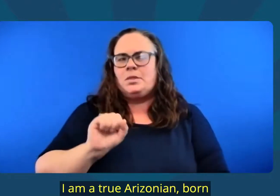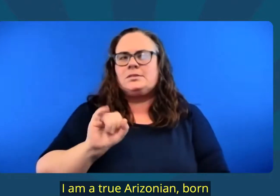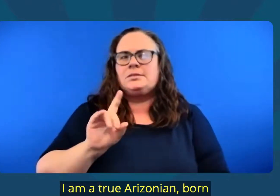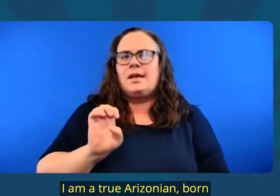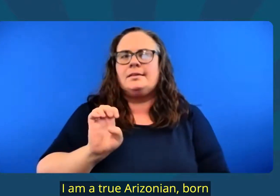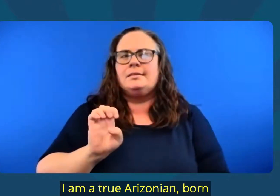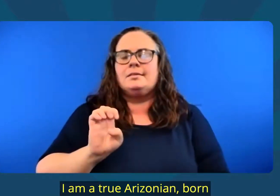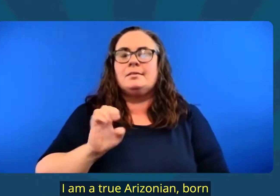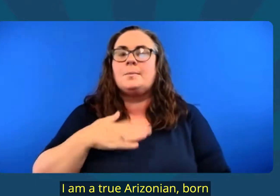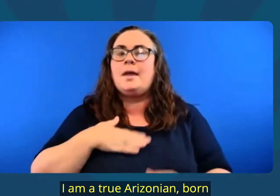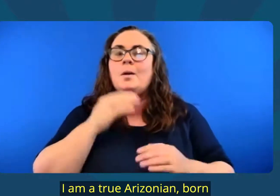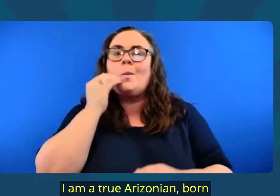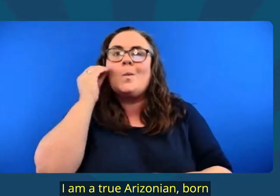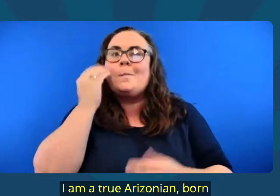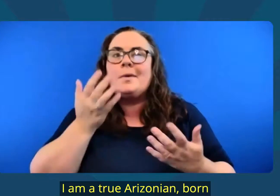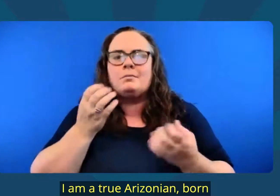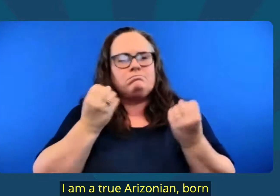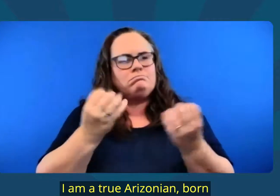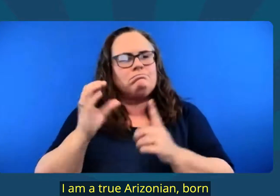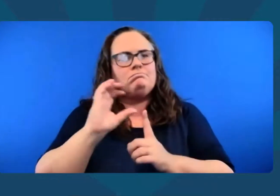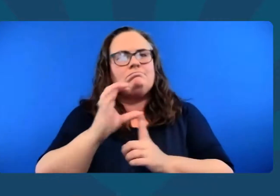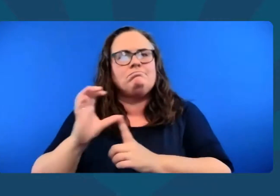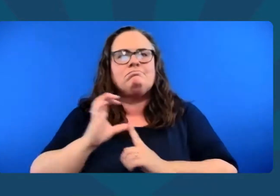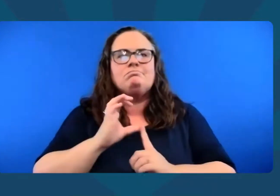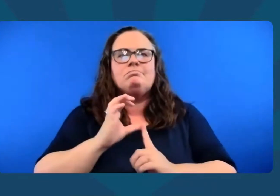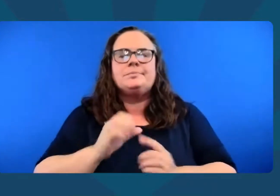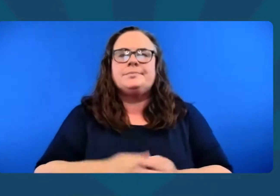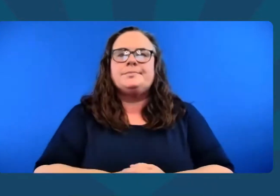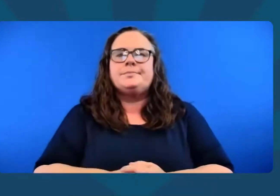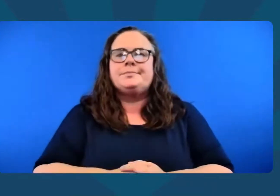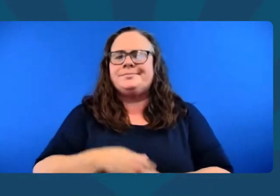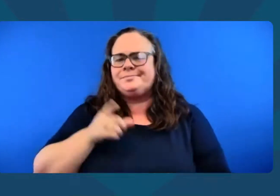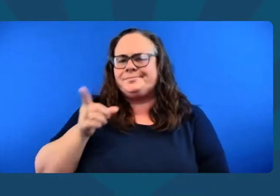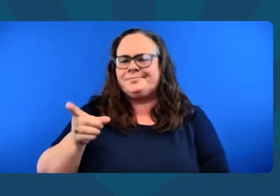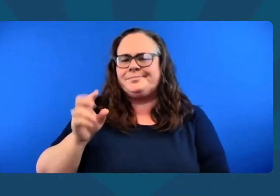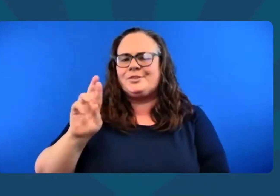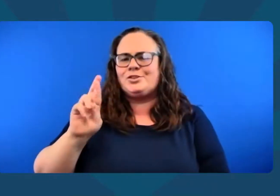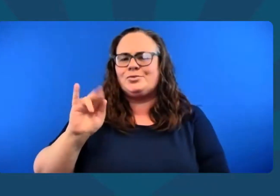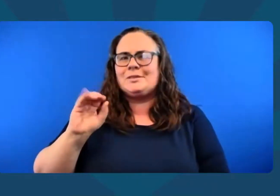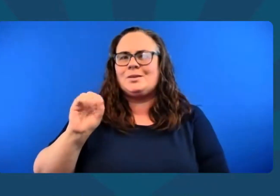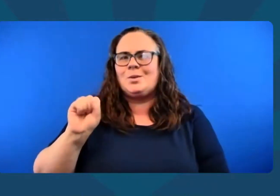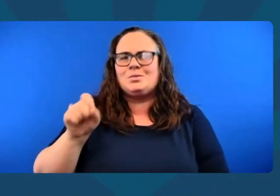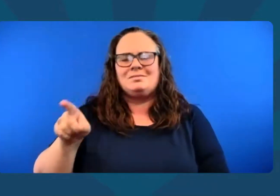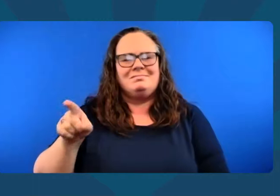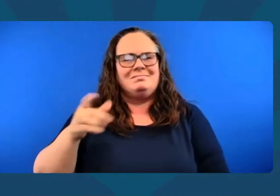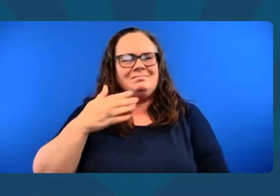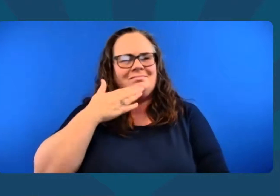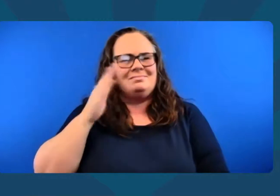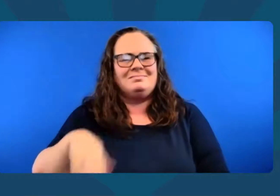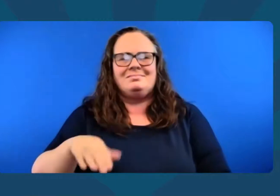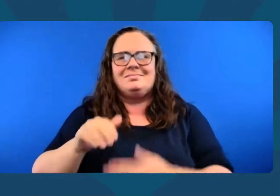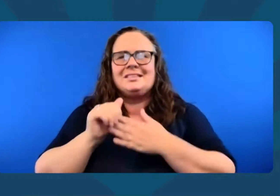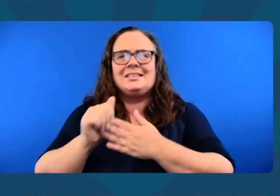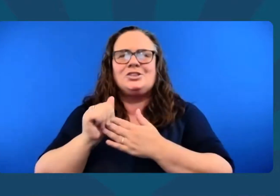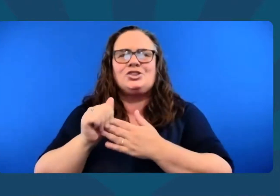Arizonian, born and raised on the South Side in a multicultural home. Rios has shown